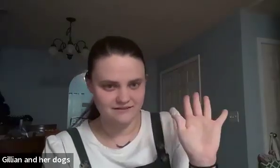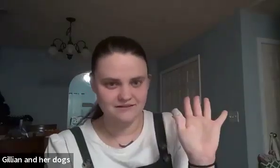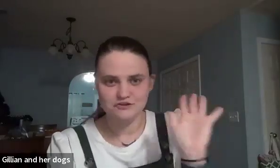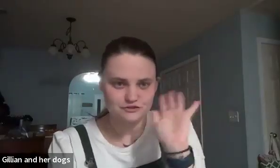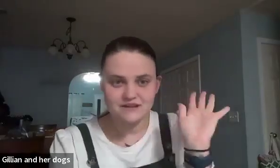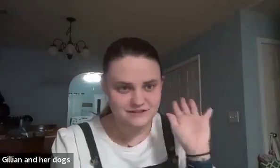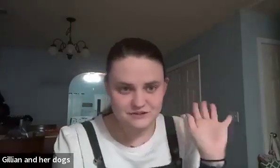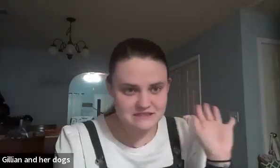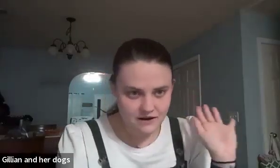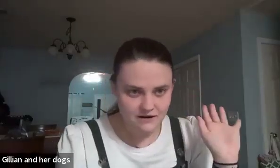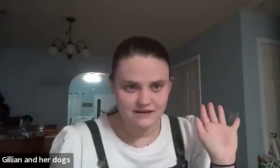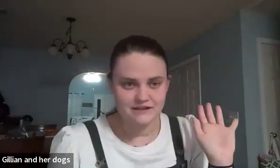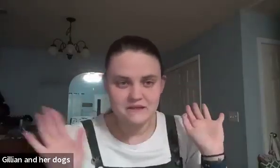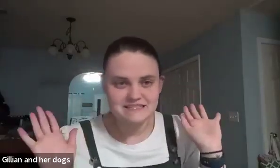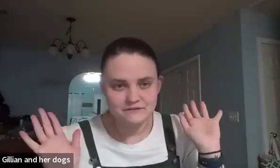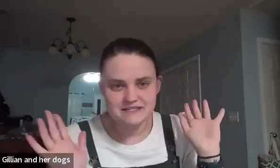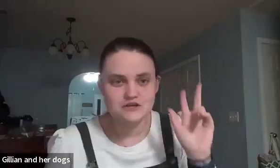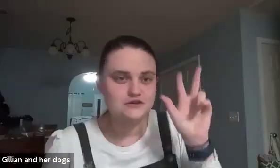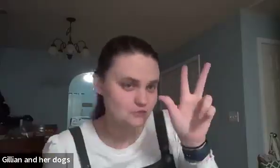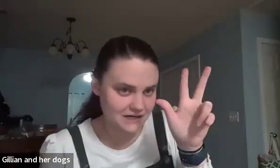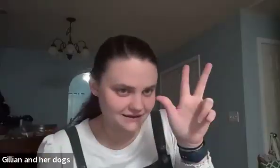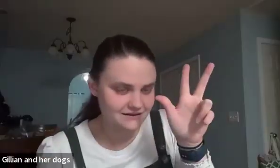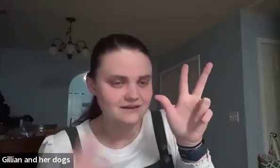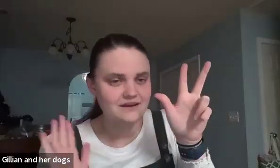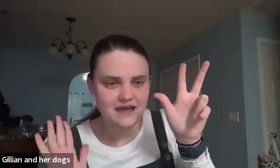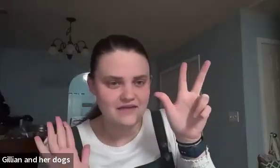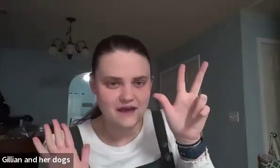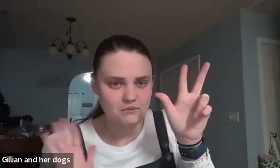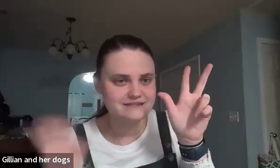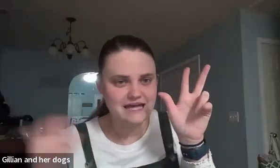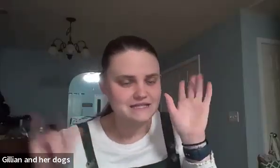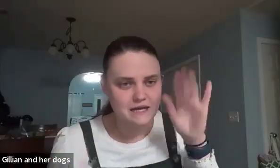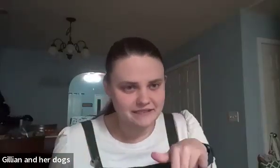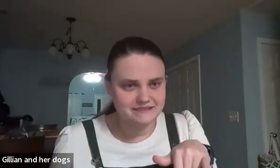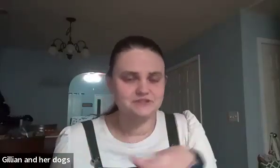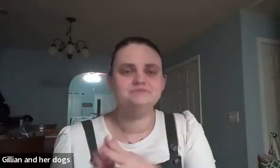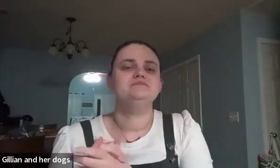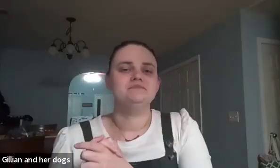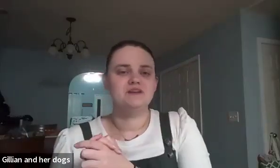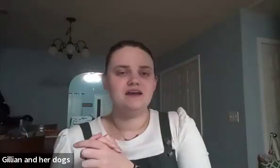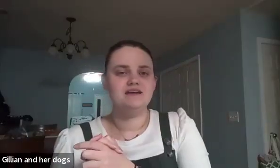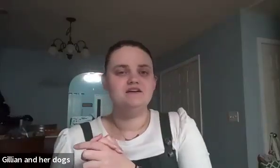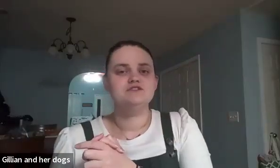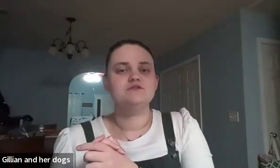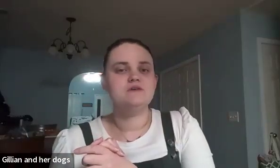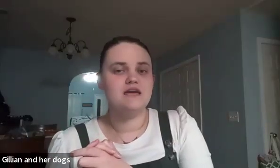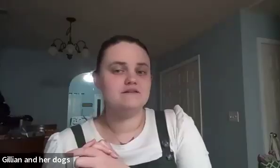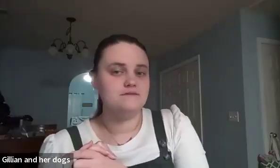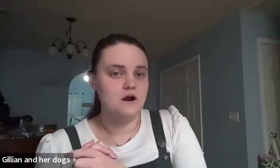Okay. So nothing too scary. The only differences are 3, and that's not a big deal. Okay. So then for